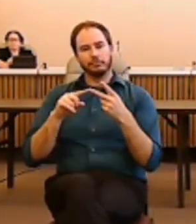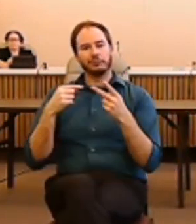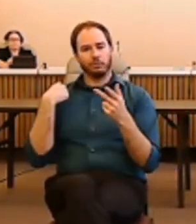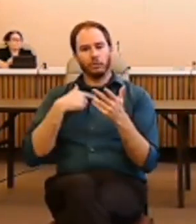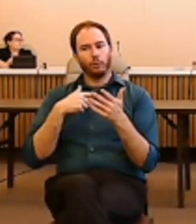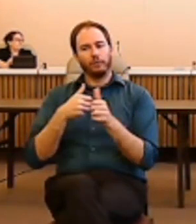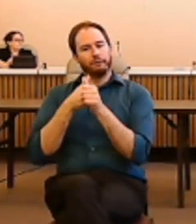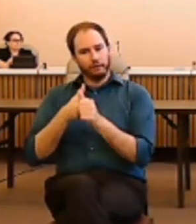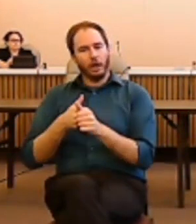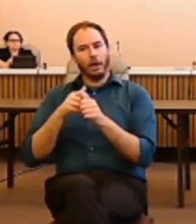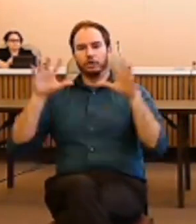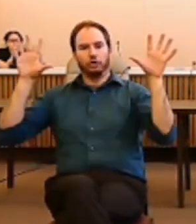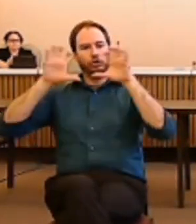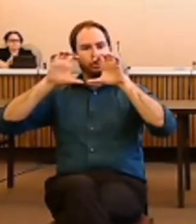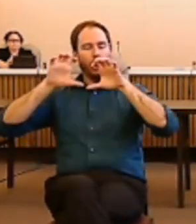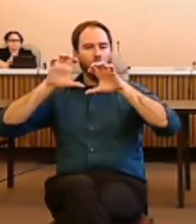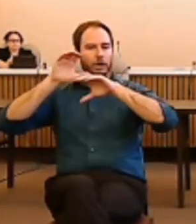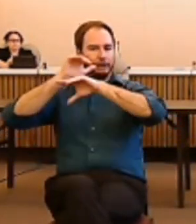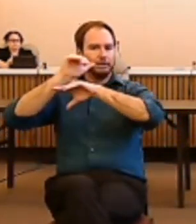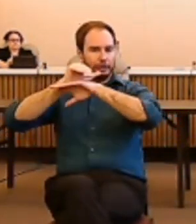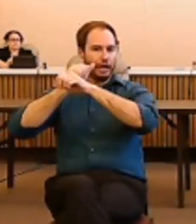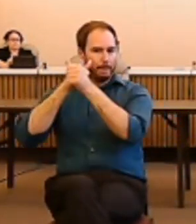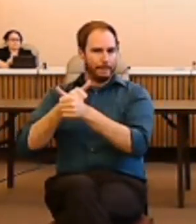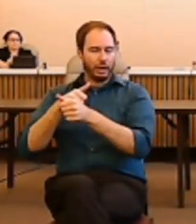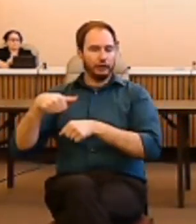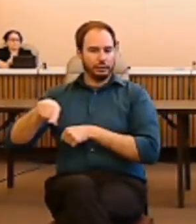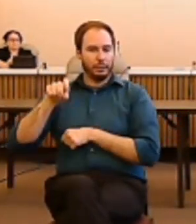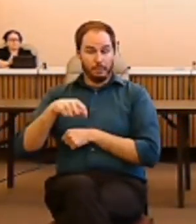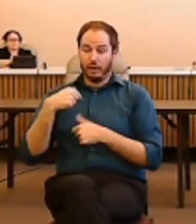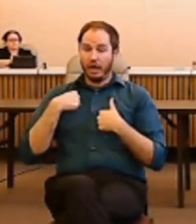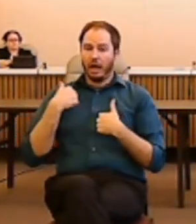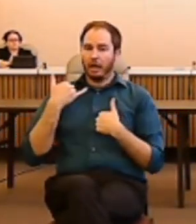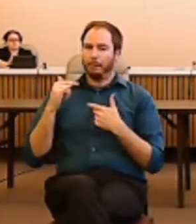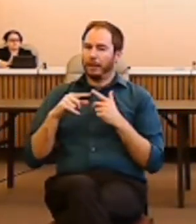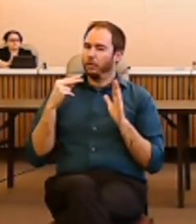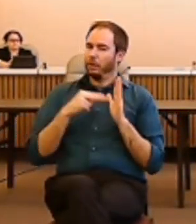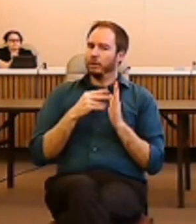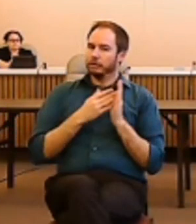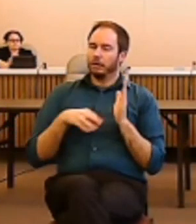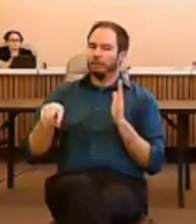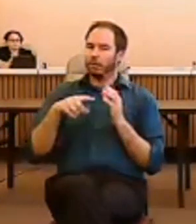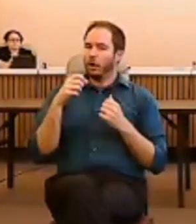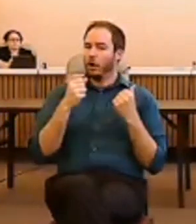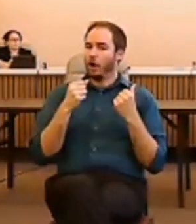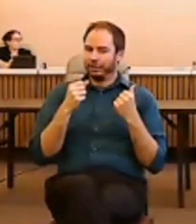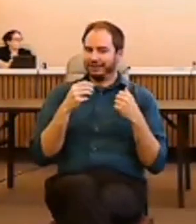sky compliance. So they do have to, in fact, I still want to go back and visit some of those car